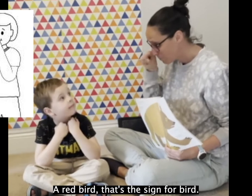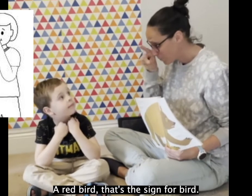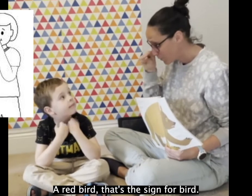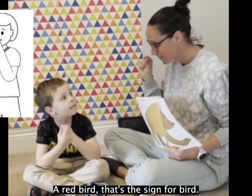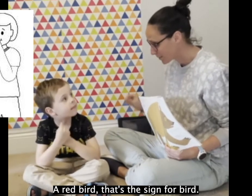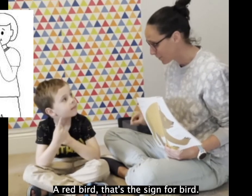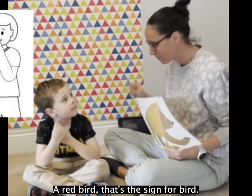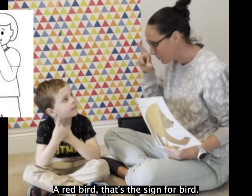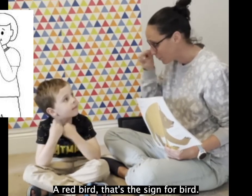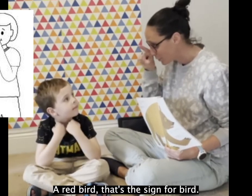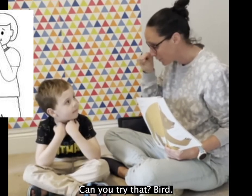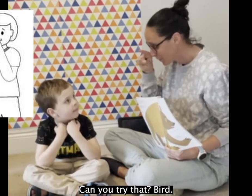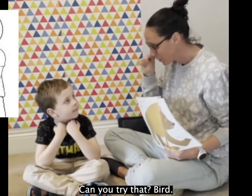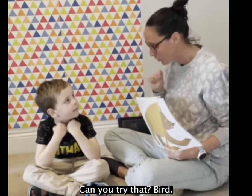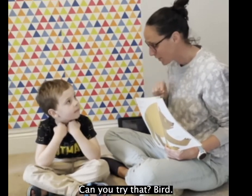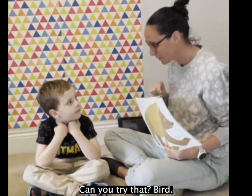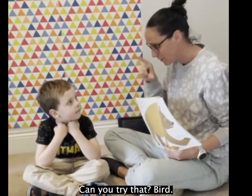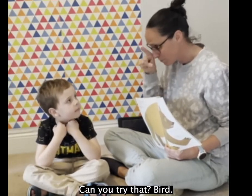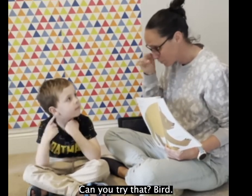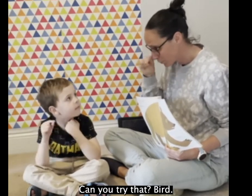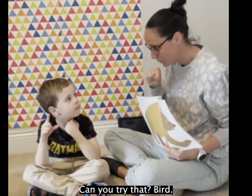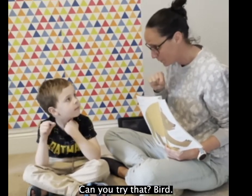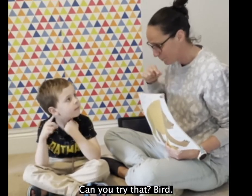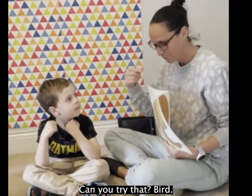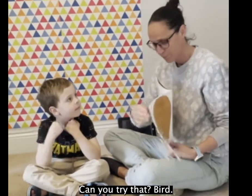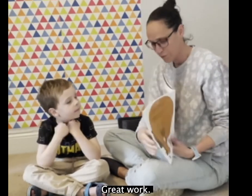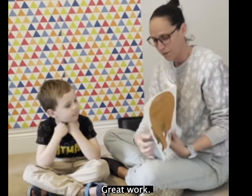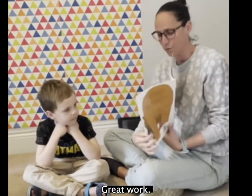bird, that's a sign for bird. Can you try that? Bird. Great work.